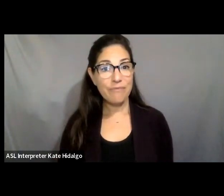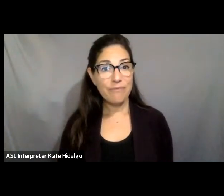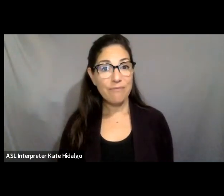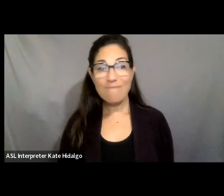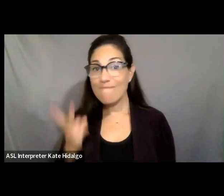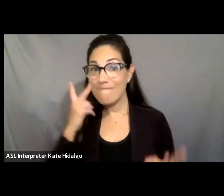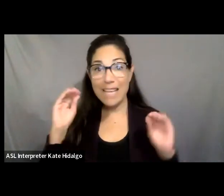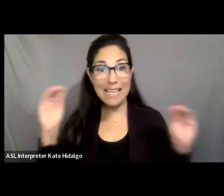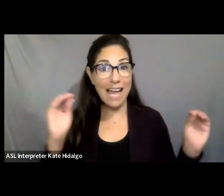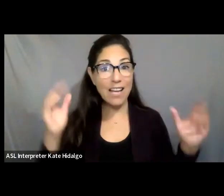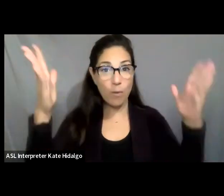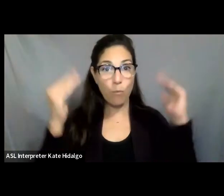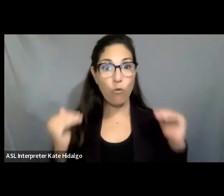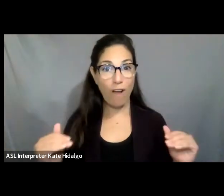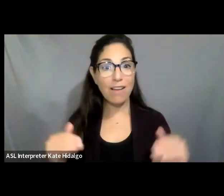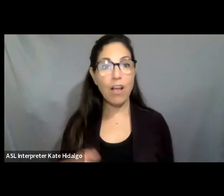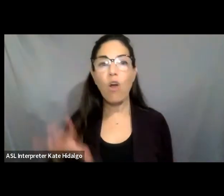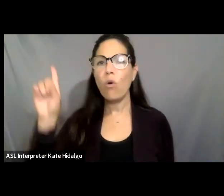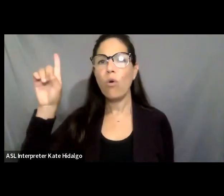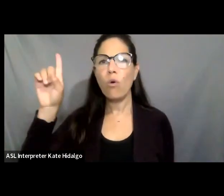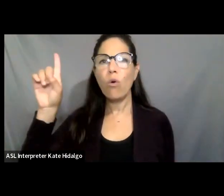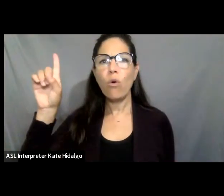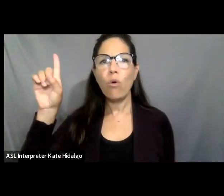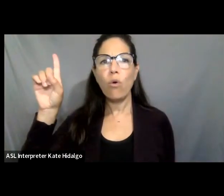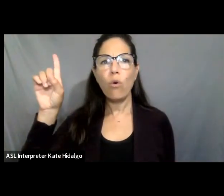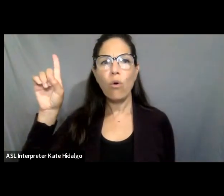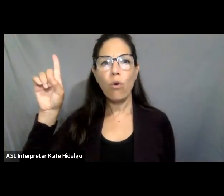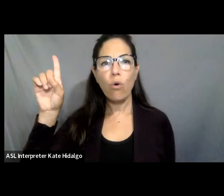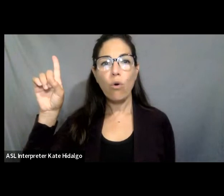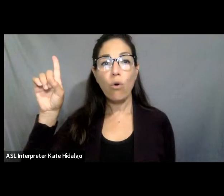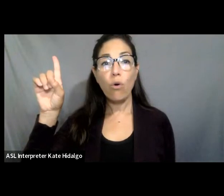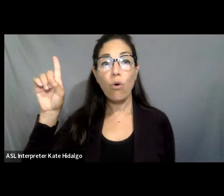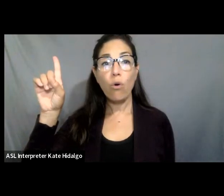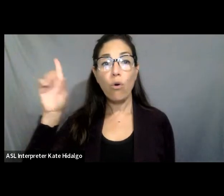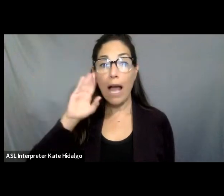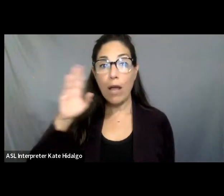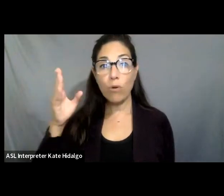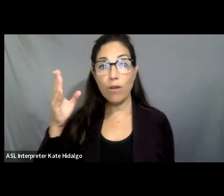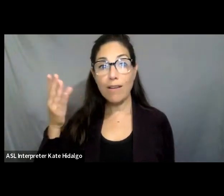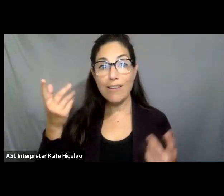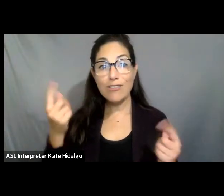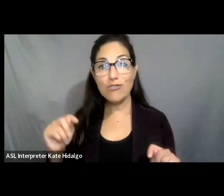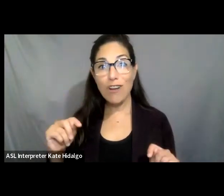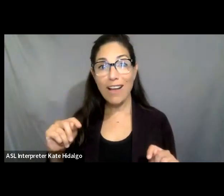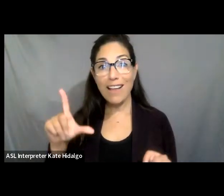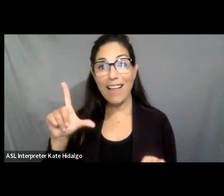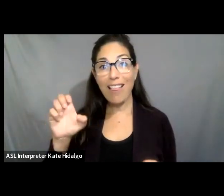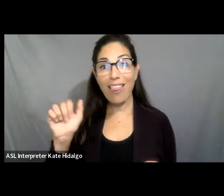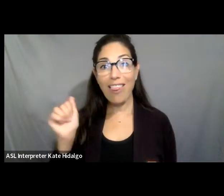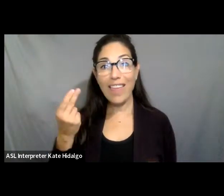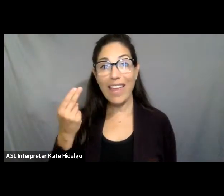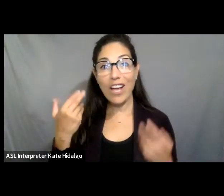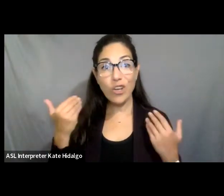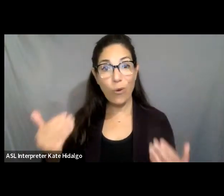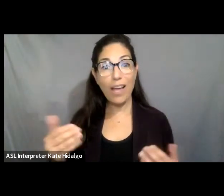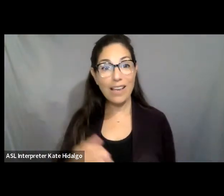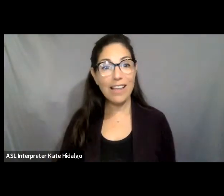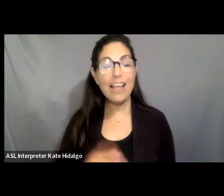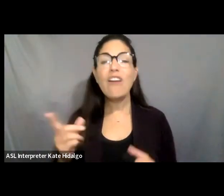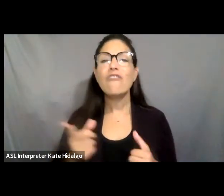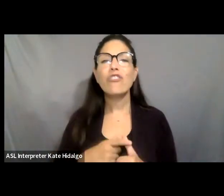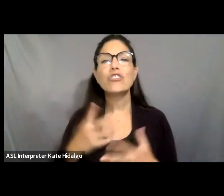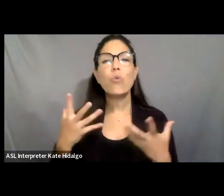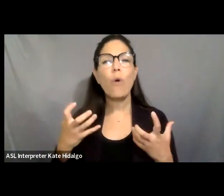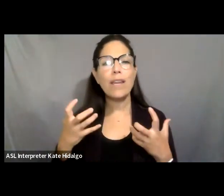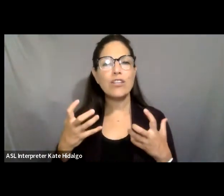Seeing none, we're going to move on. Okay. Hey, I'll give it a shot. Okay, Leah, go ahead. I first wanted